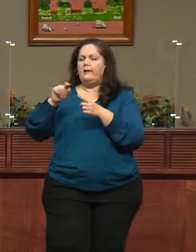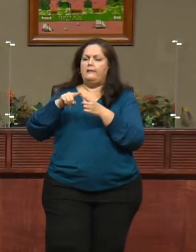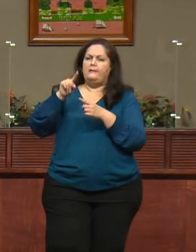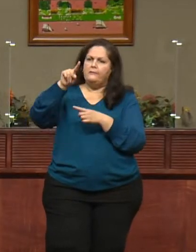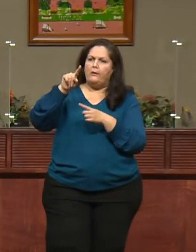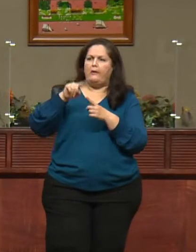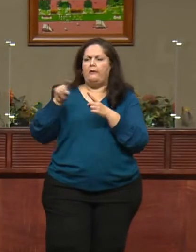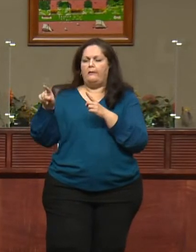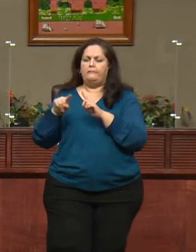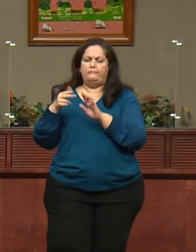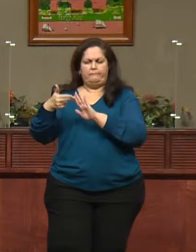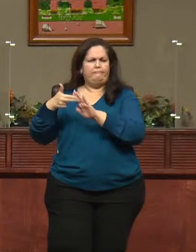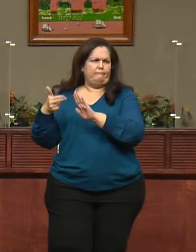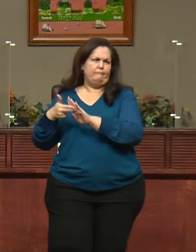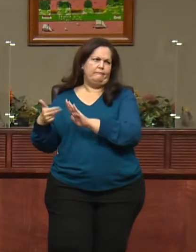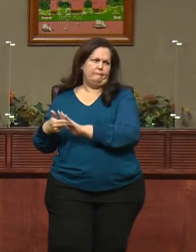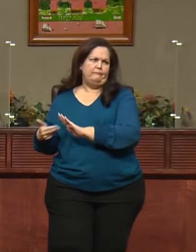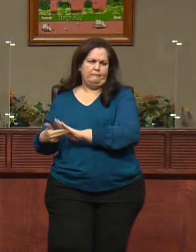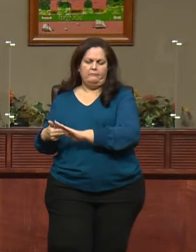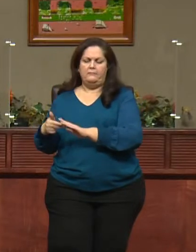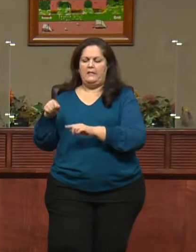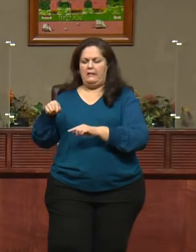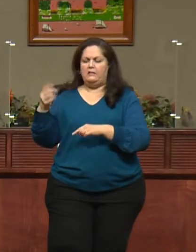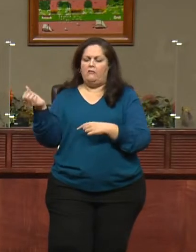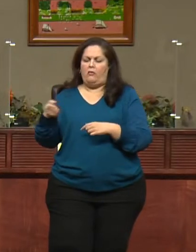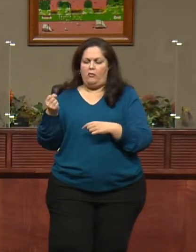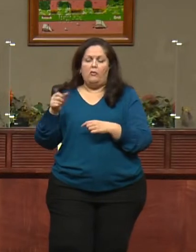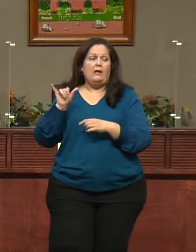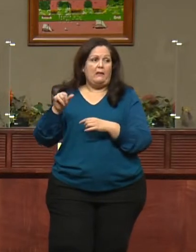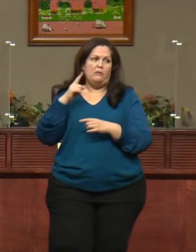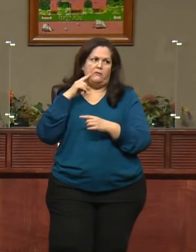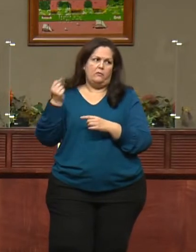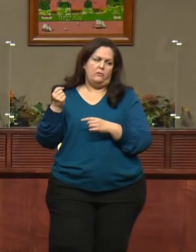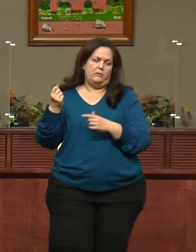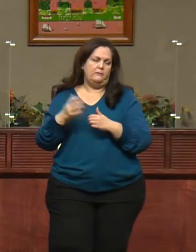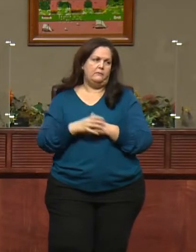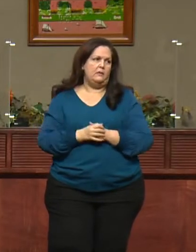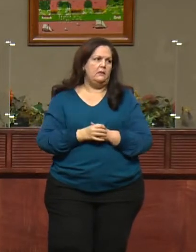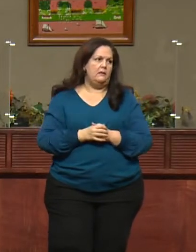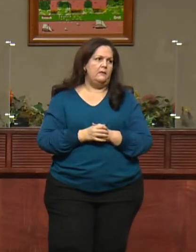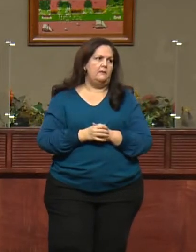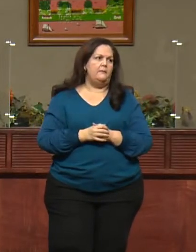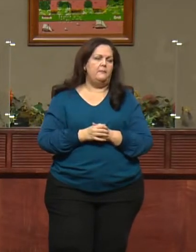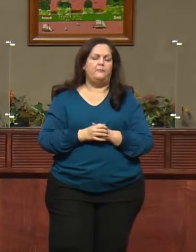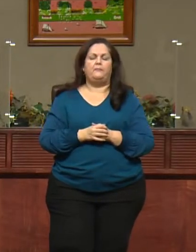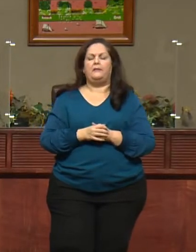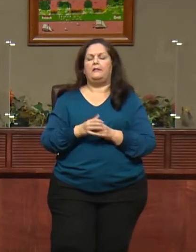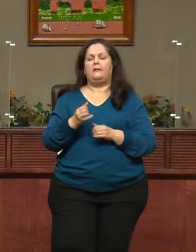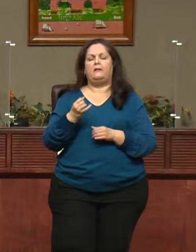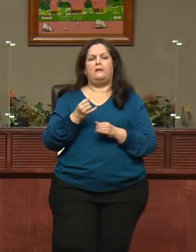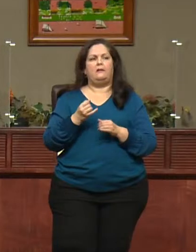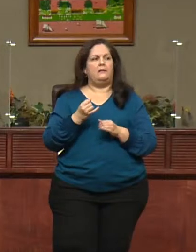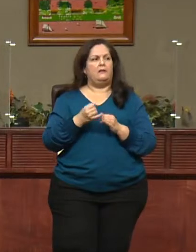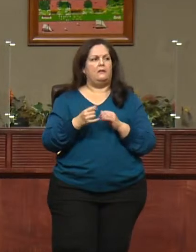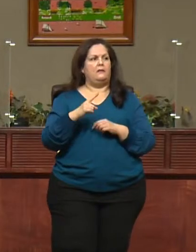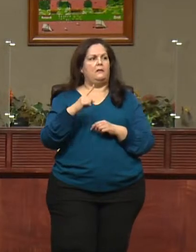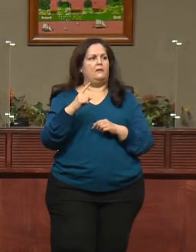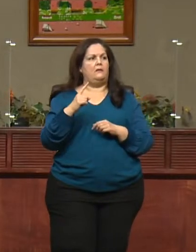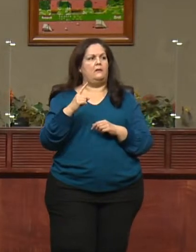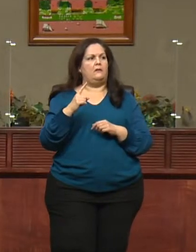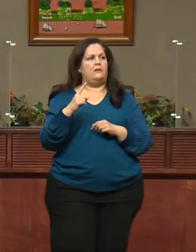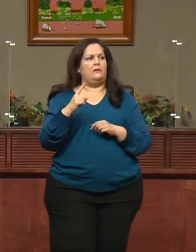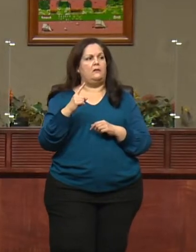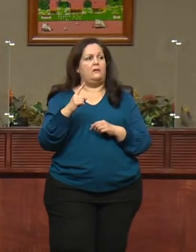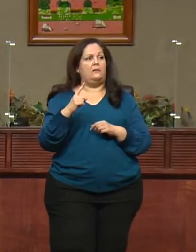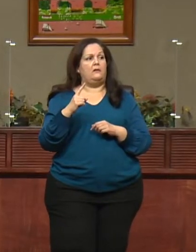for this is for to be hold. And that was the case. And lastly, this is from Ryan Lynch in the Orlando Business Journal